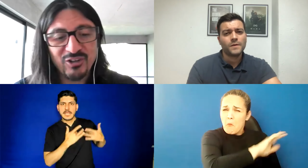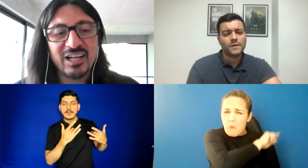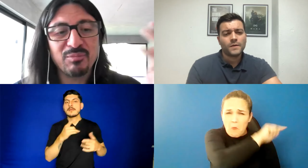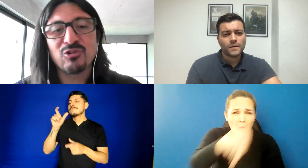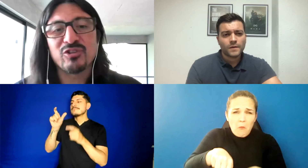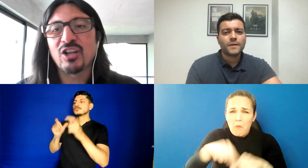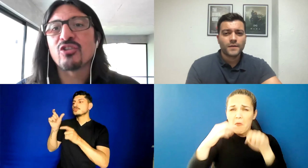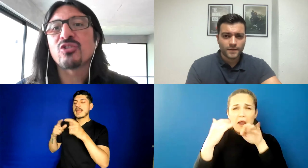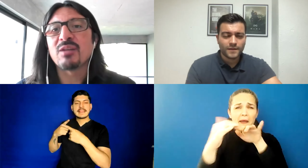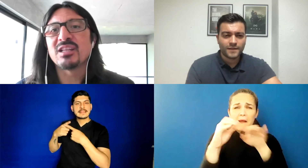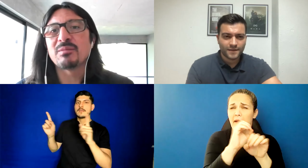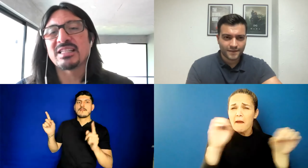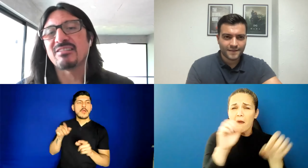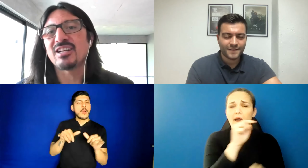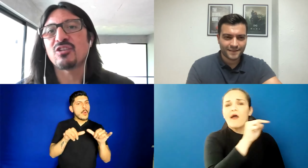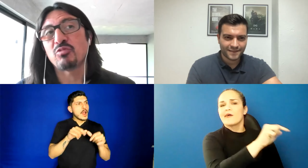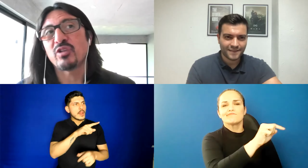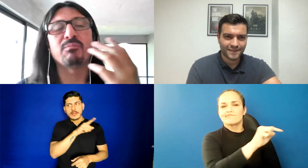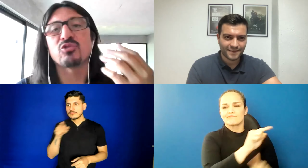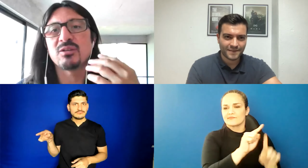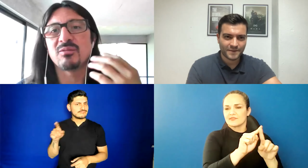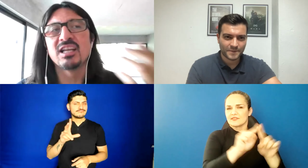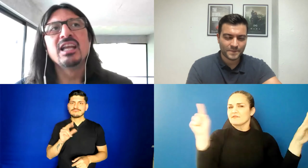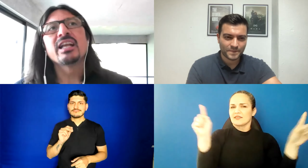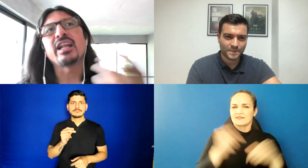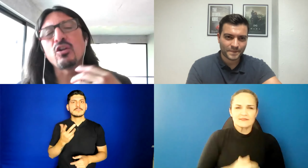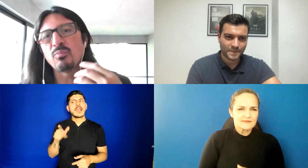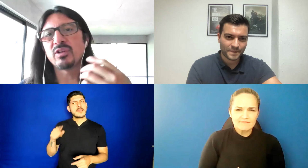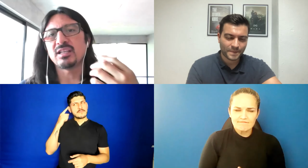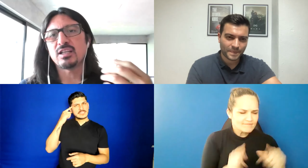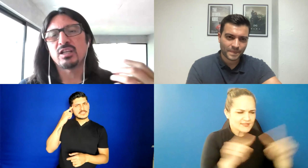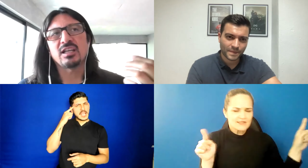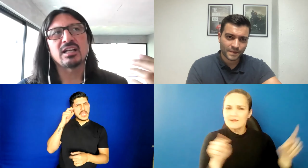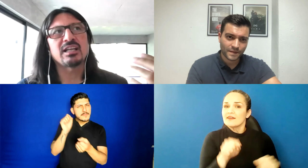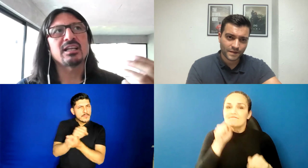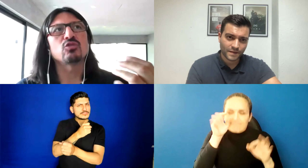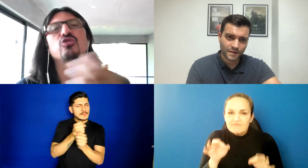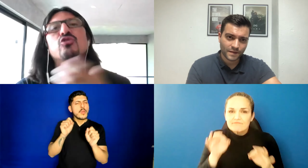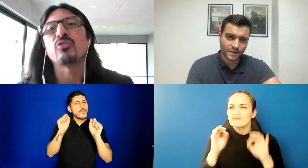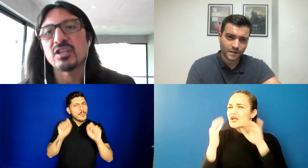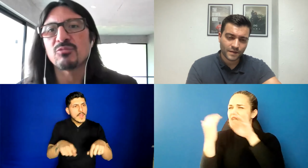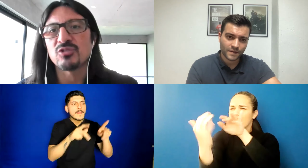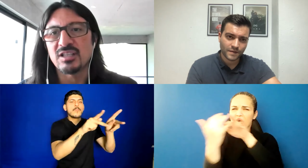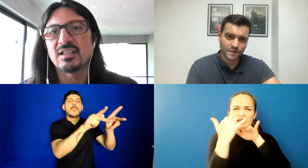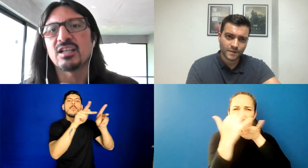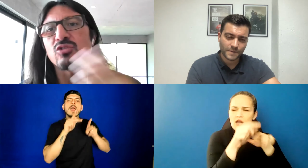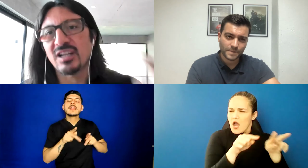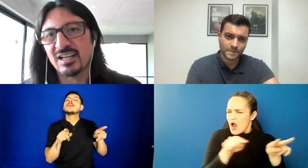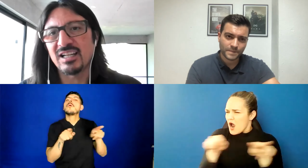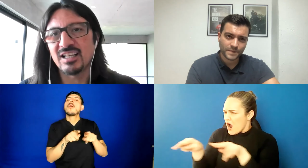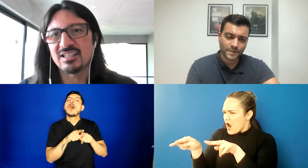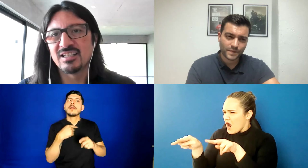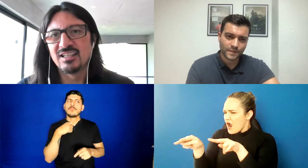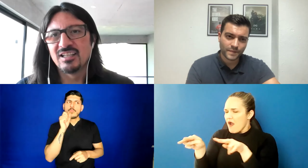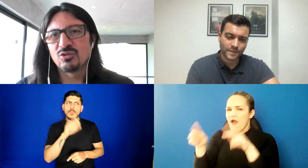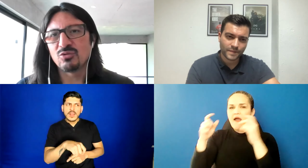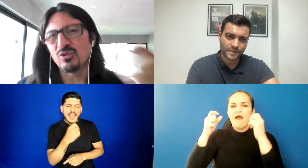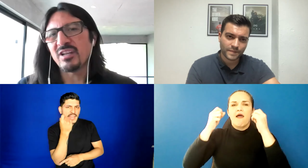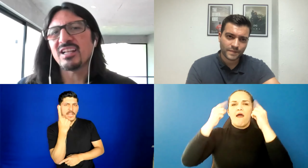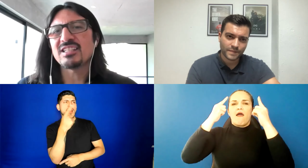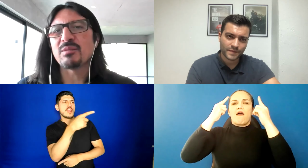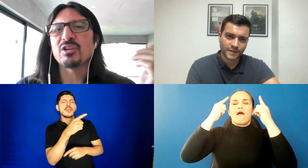regular people who haven't seen a war can't possibly understand. This was a war correspondent that also made possible for us